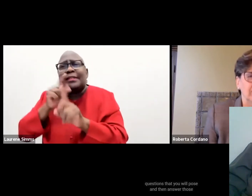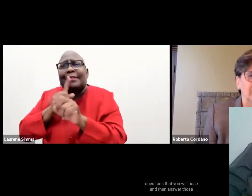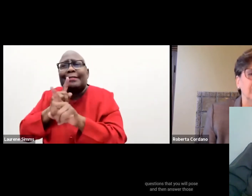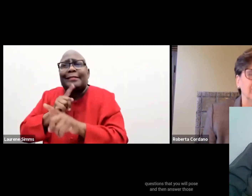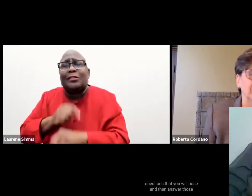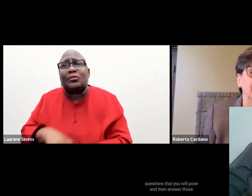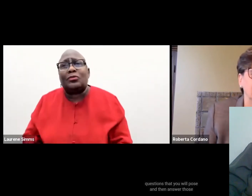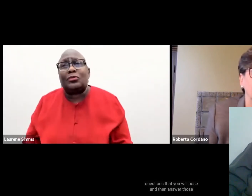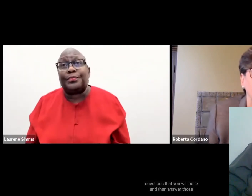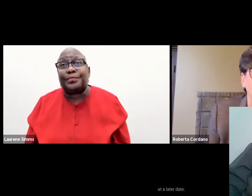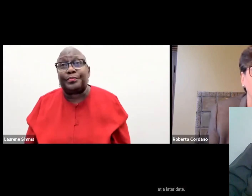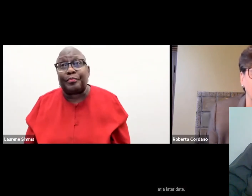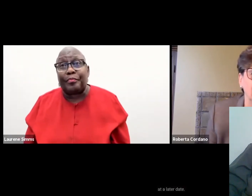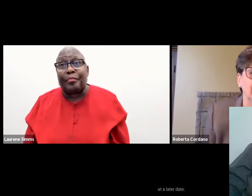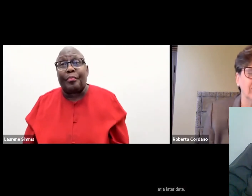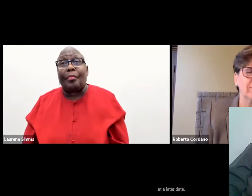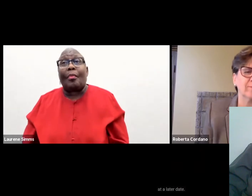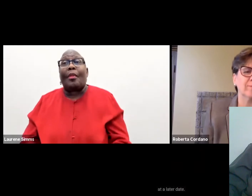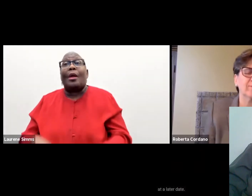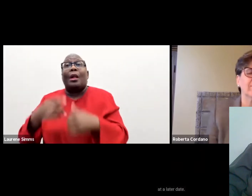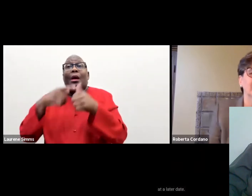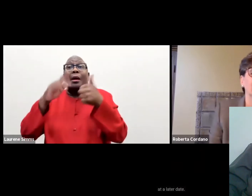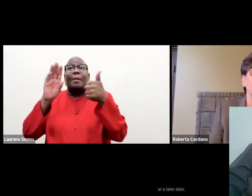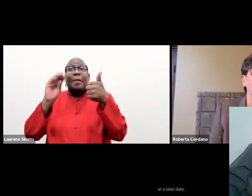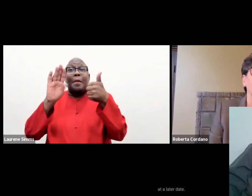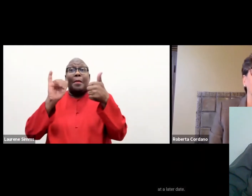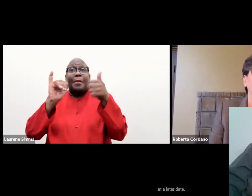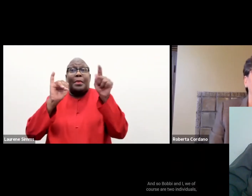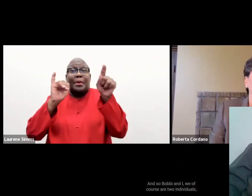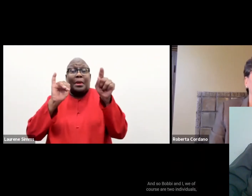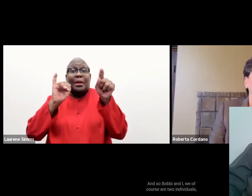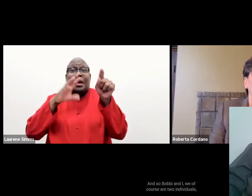If our time runs out, we will certainly answer those at a later time.